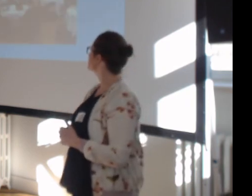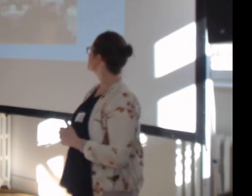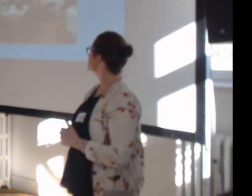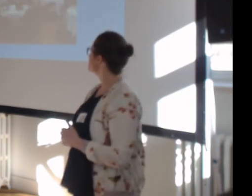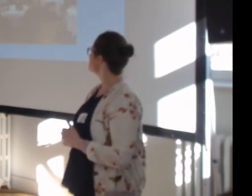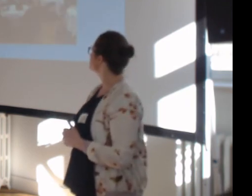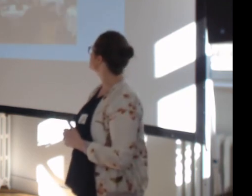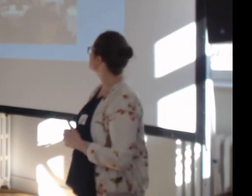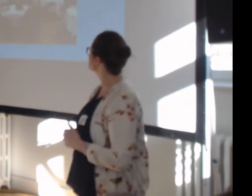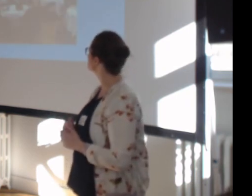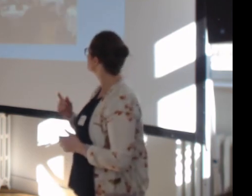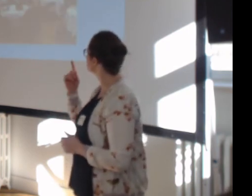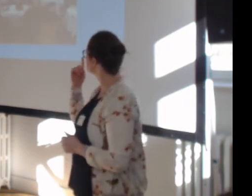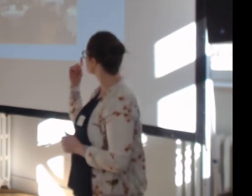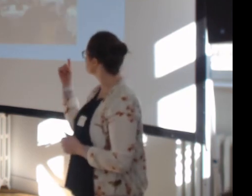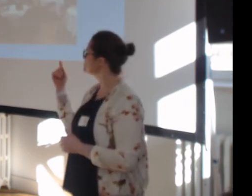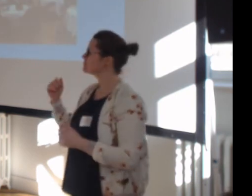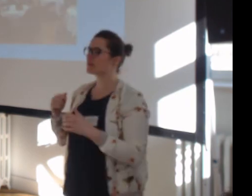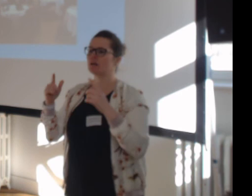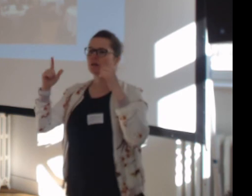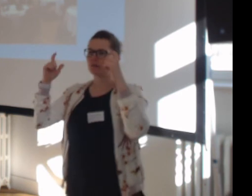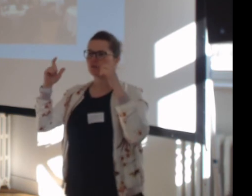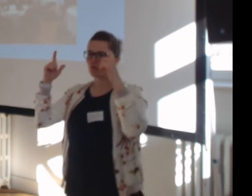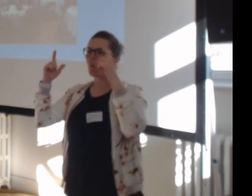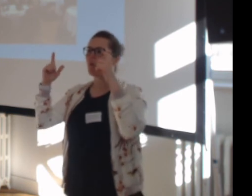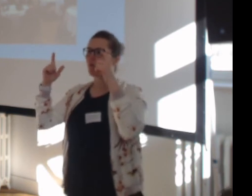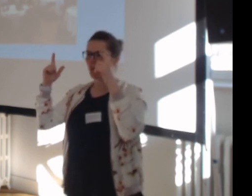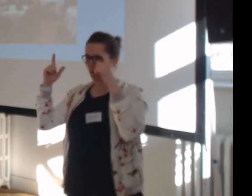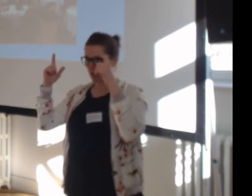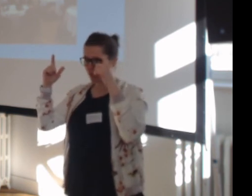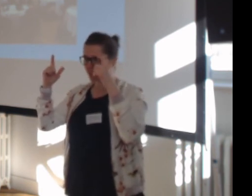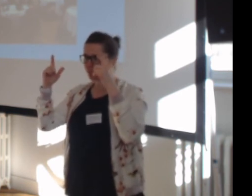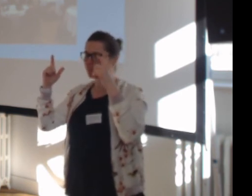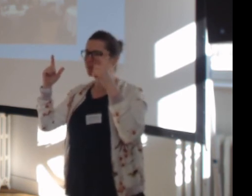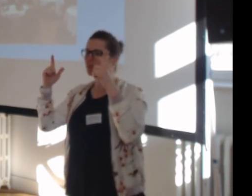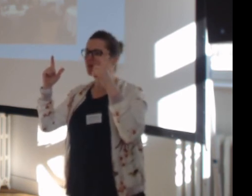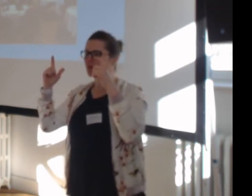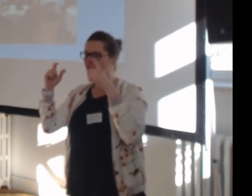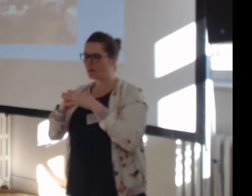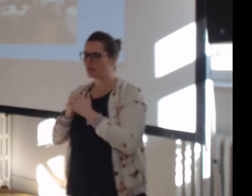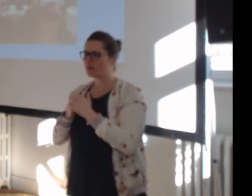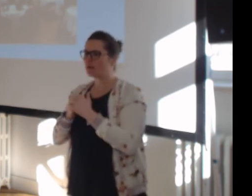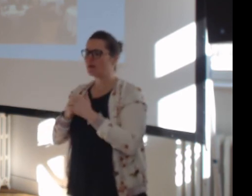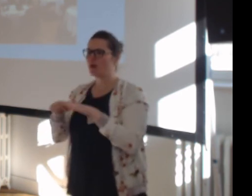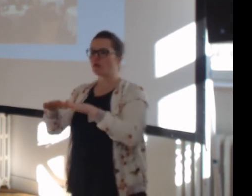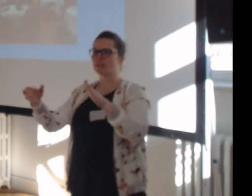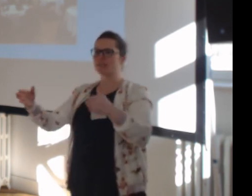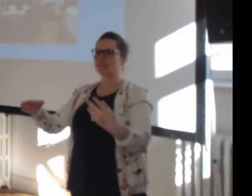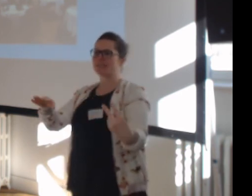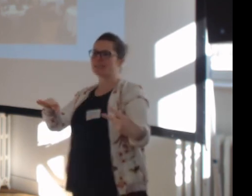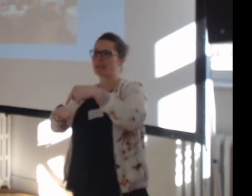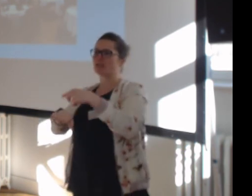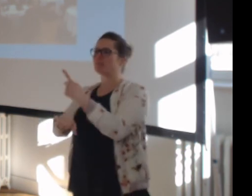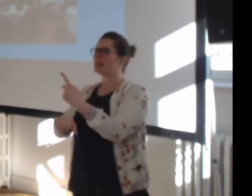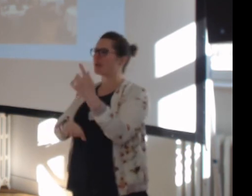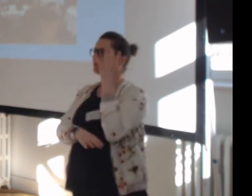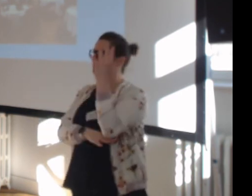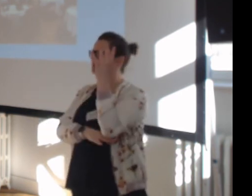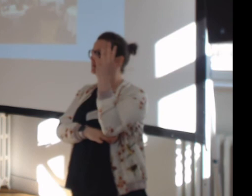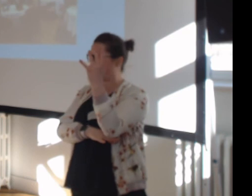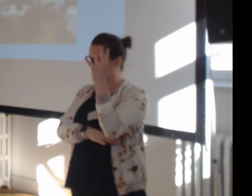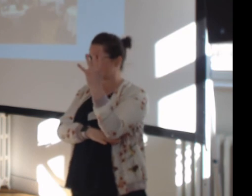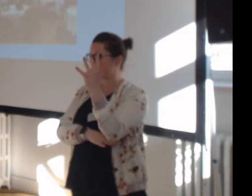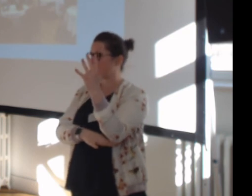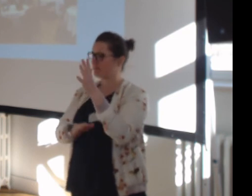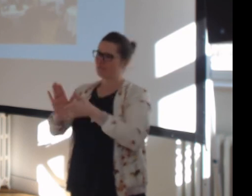So on the next slide I've moved to, there's a photograph of a conference event, and on the stage is someone who is giving a presentation